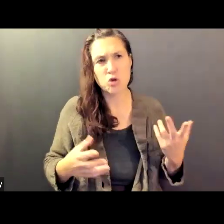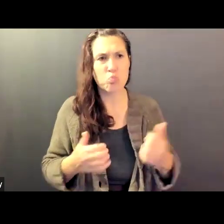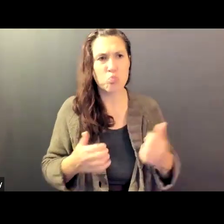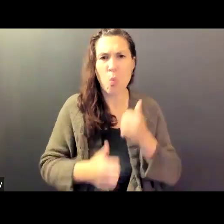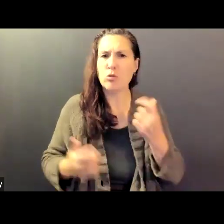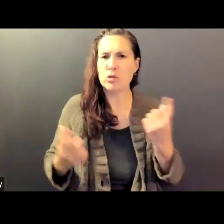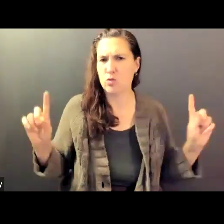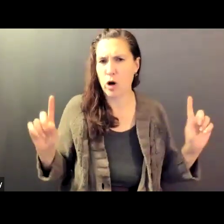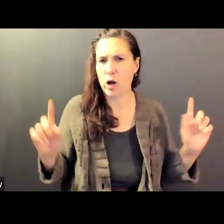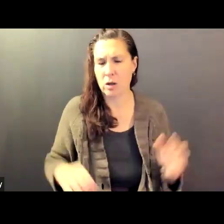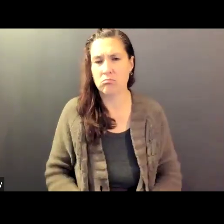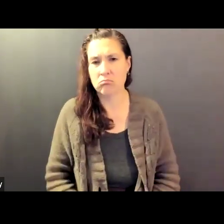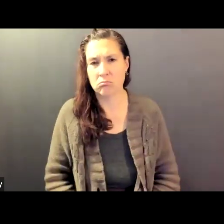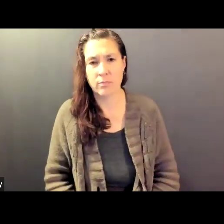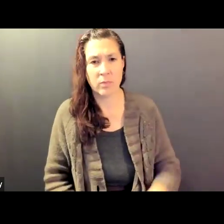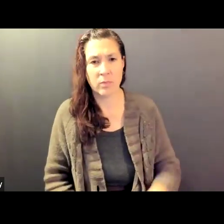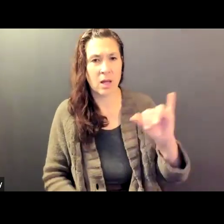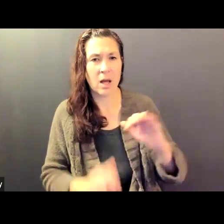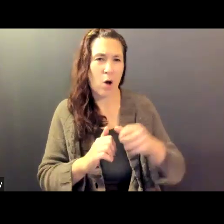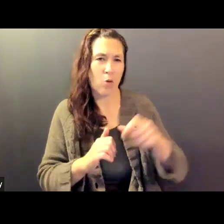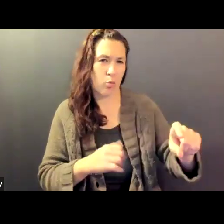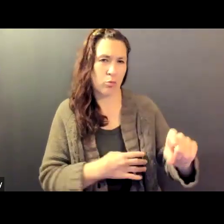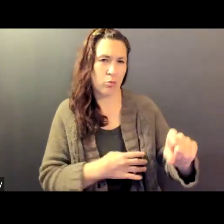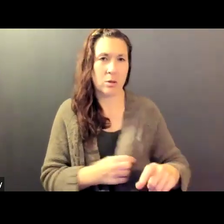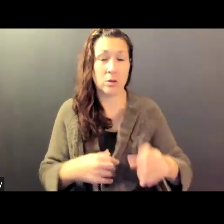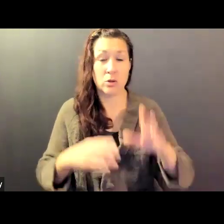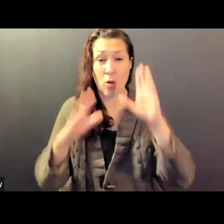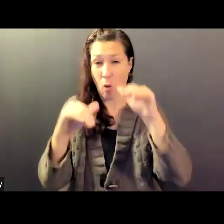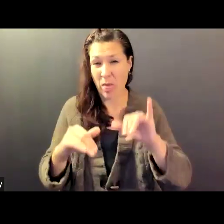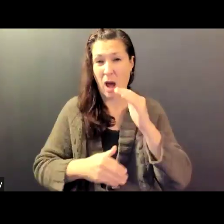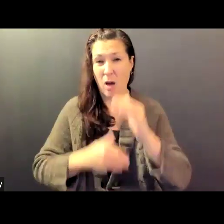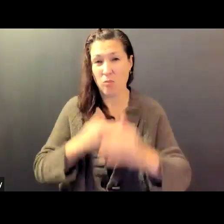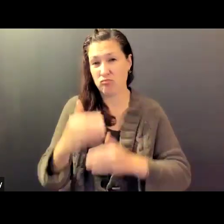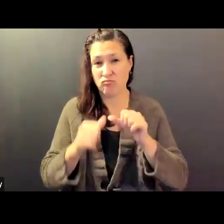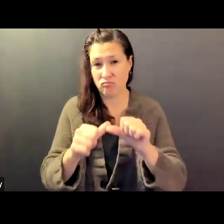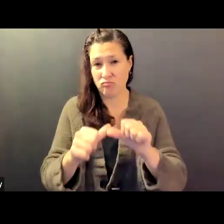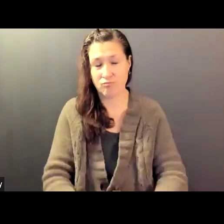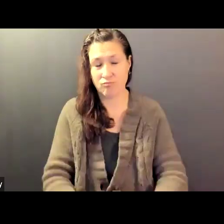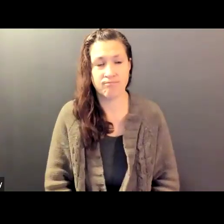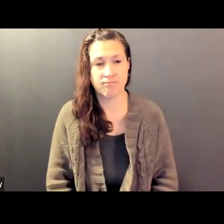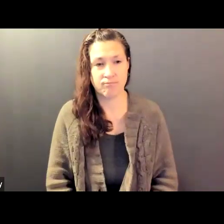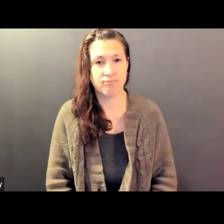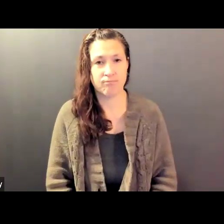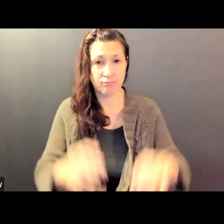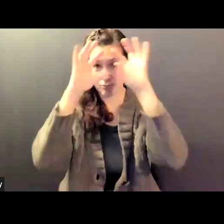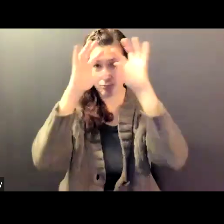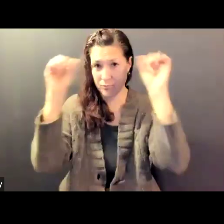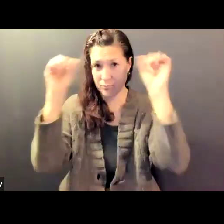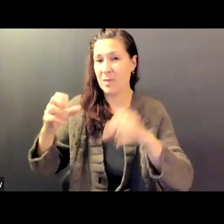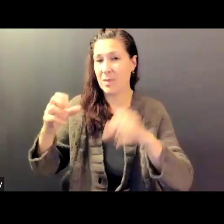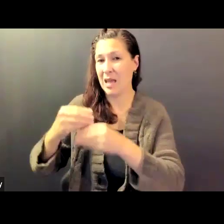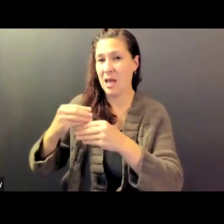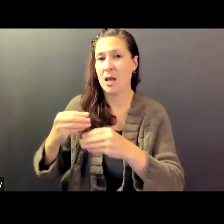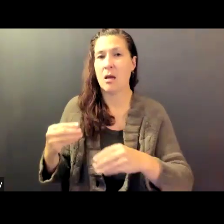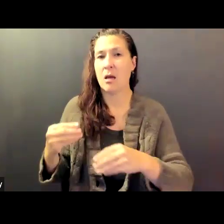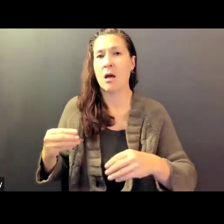designed. And so we're just sort of hopeful that will continue to grow. Yeah, I think the other pieces I would add to